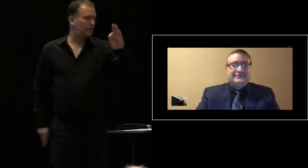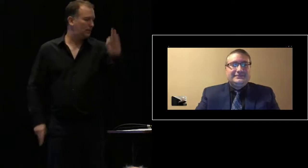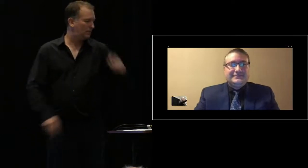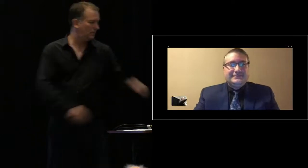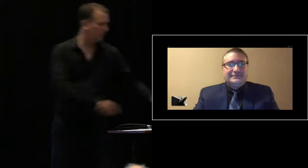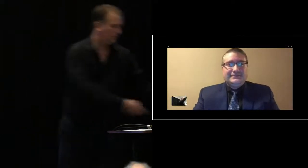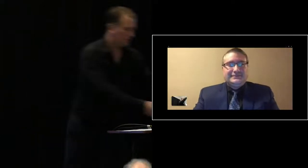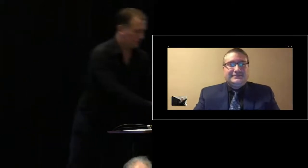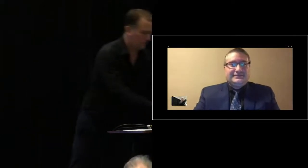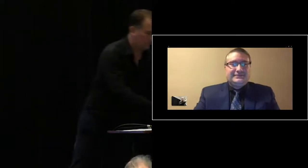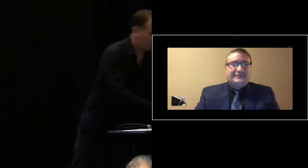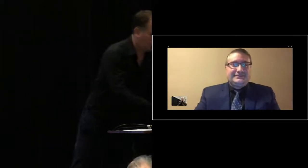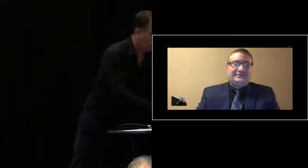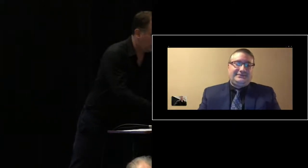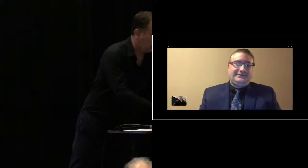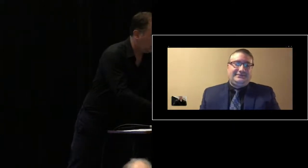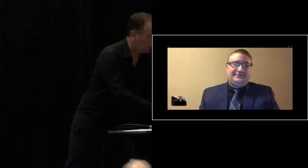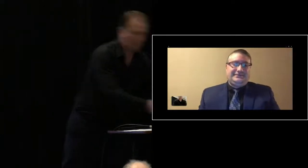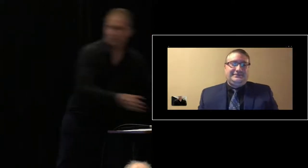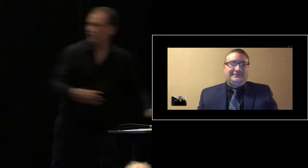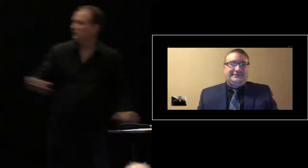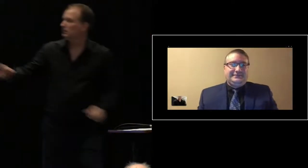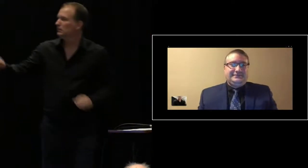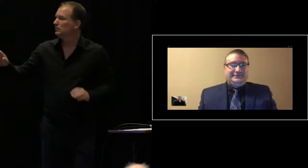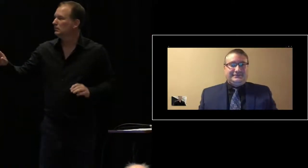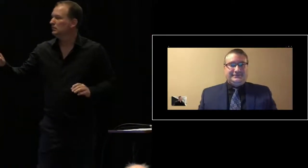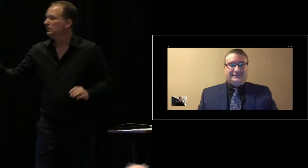here on the screen is,